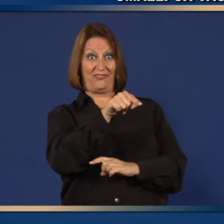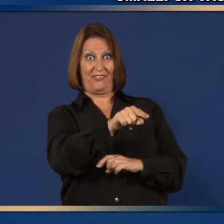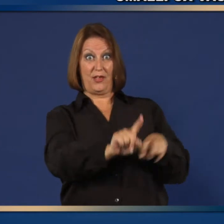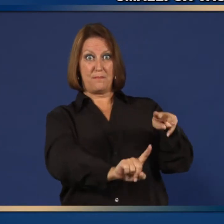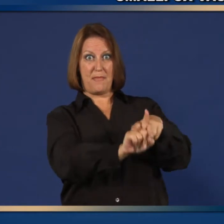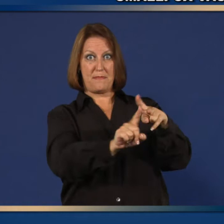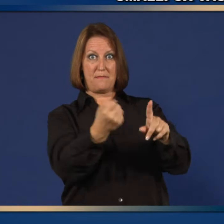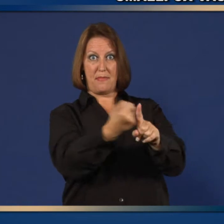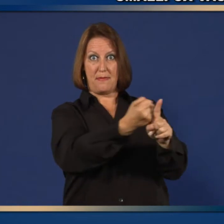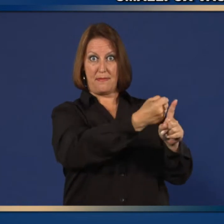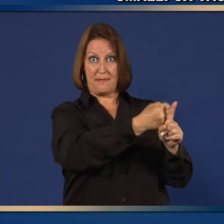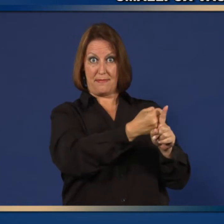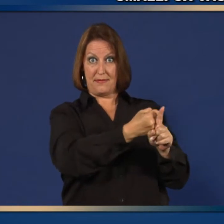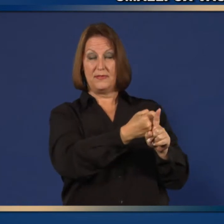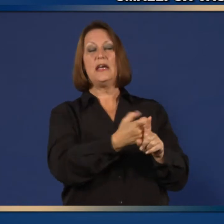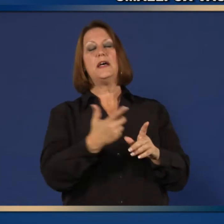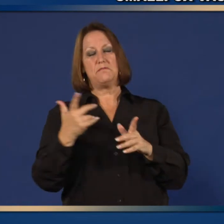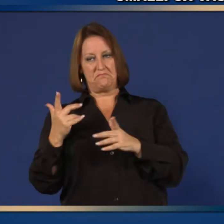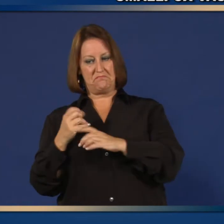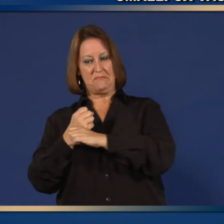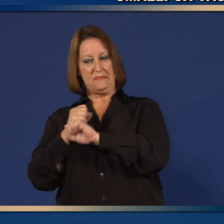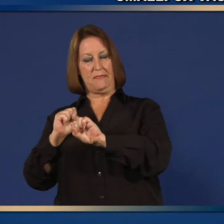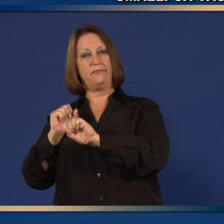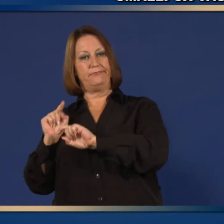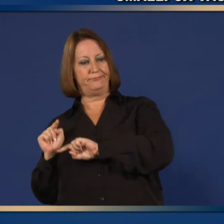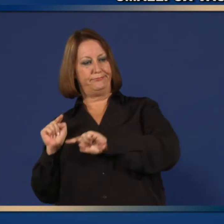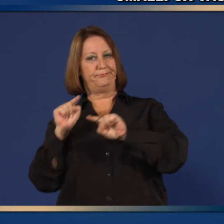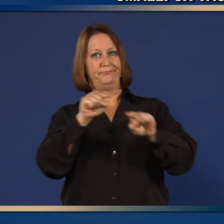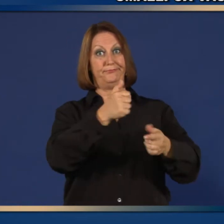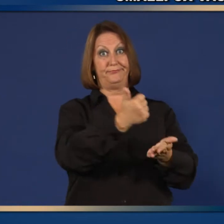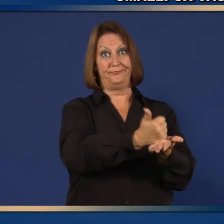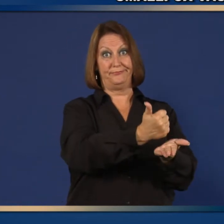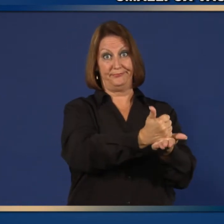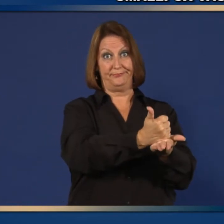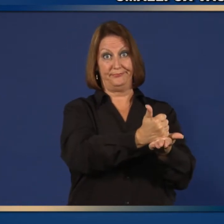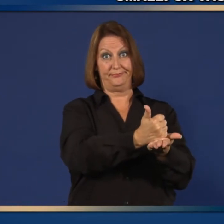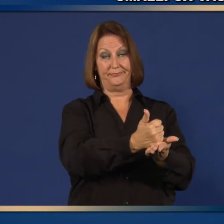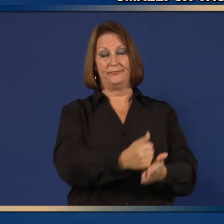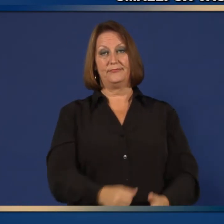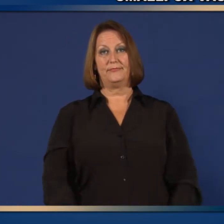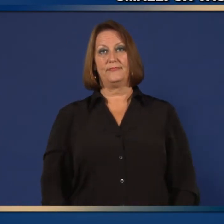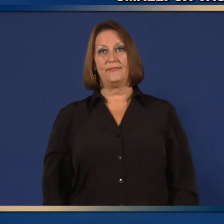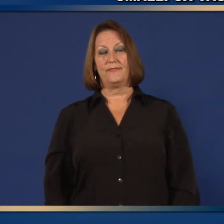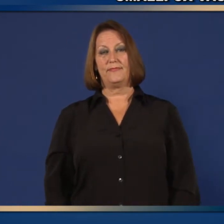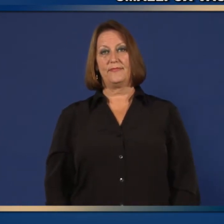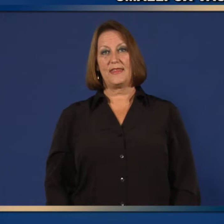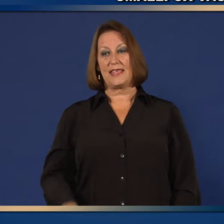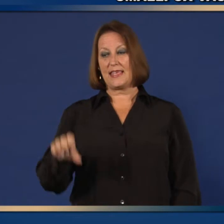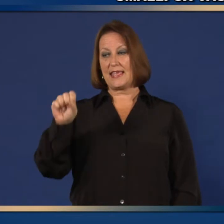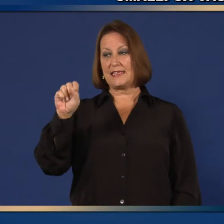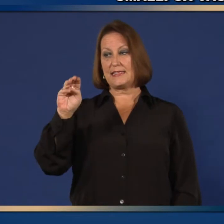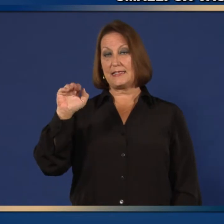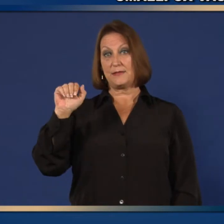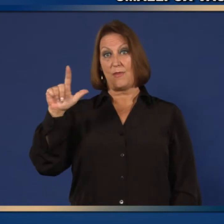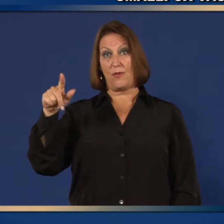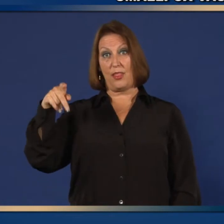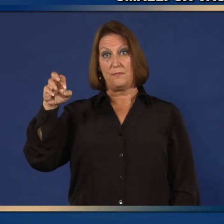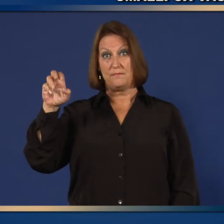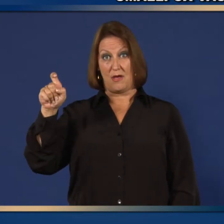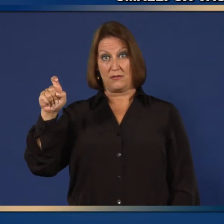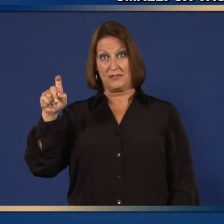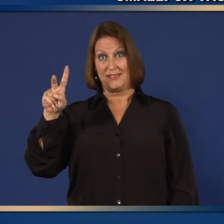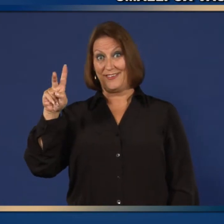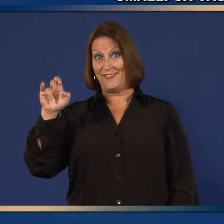Smallpox virus is kept in 2 approved laboratories in the United States and